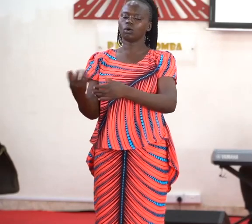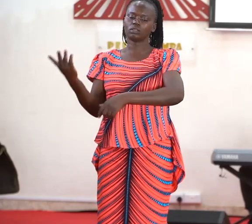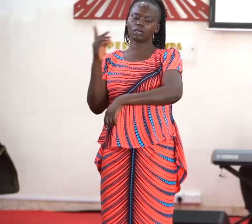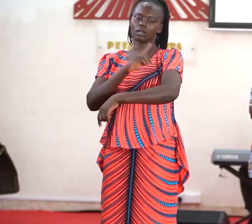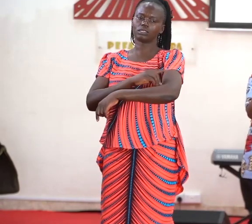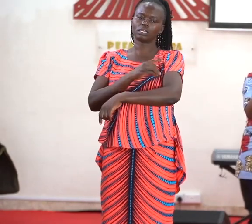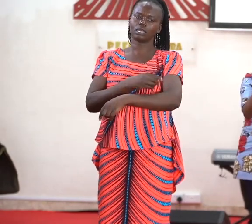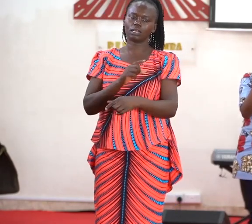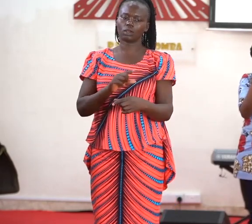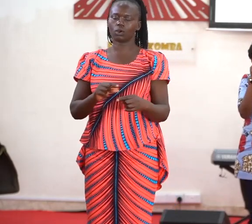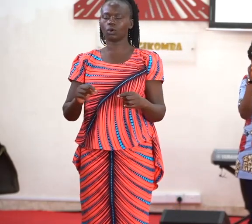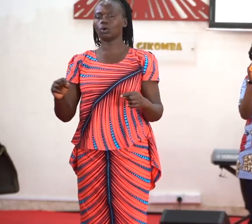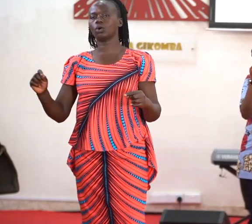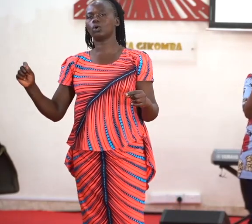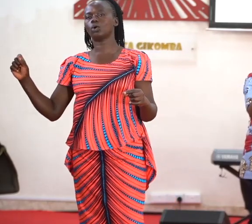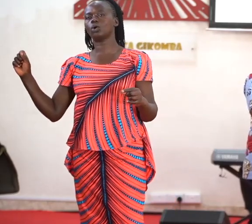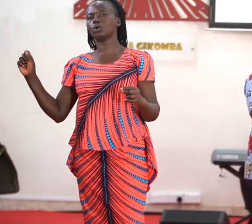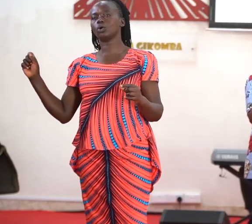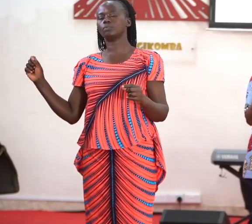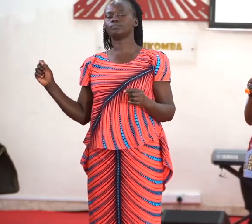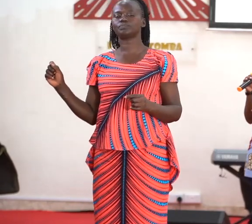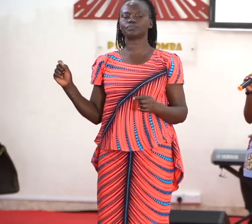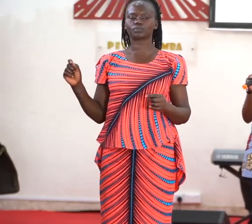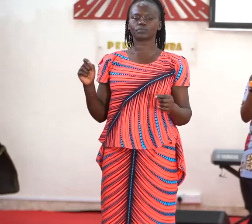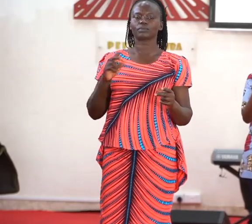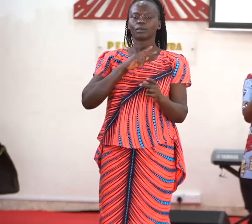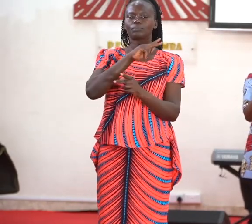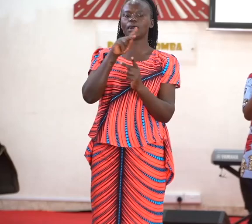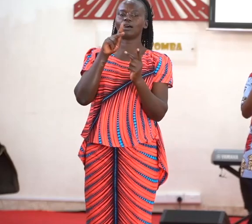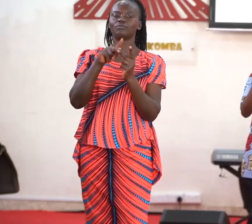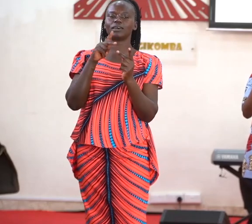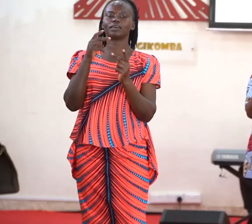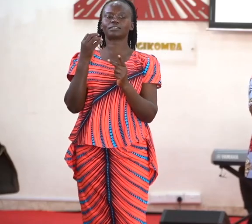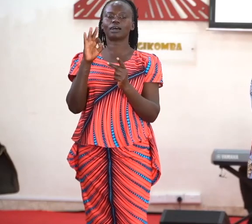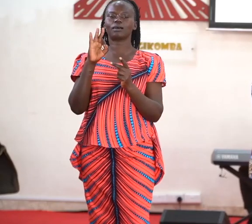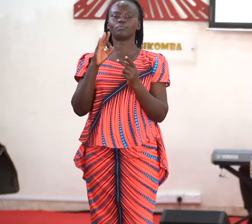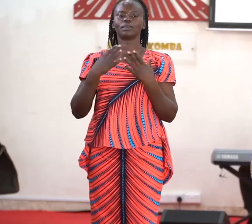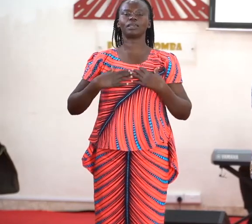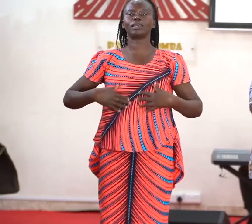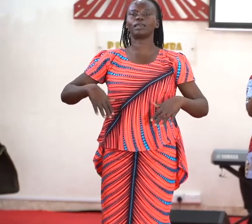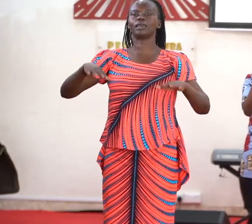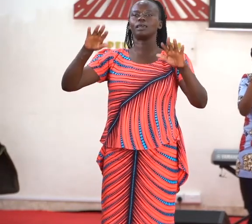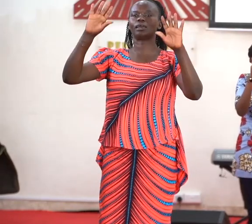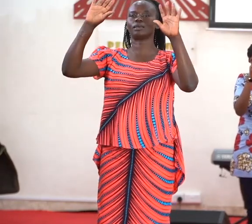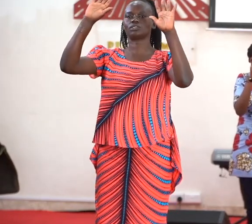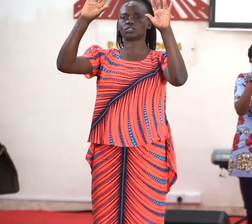Savior all the day long. Perfect submission. Perfect